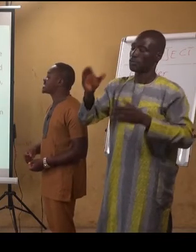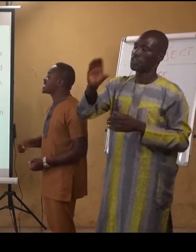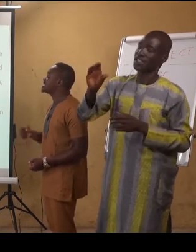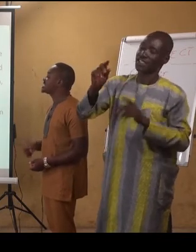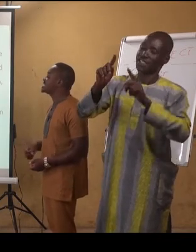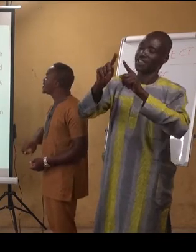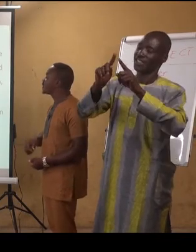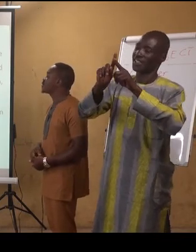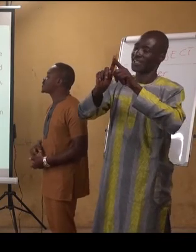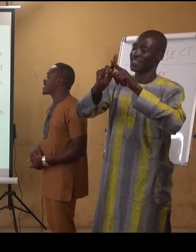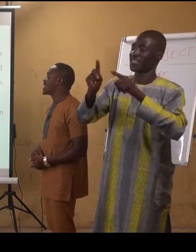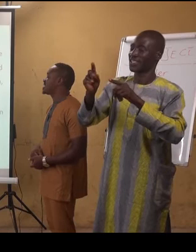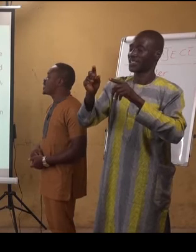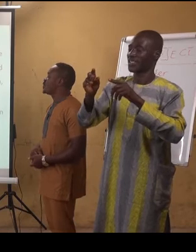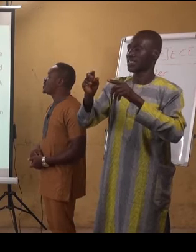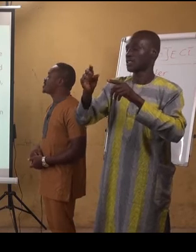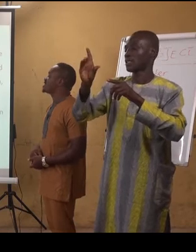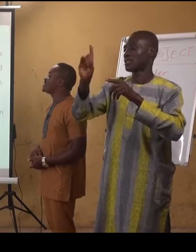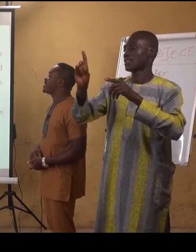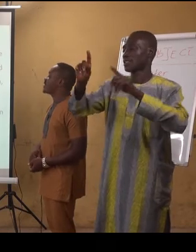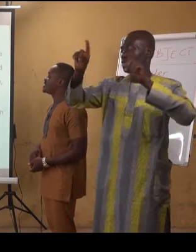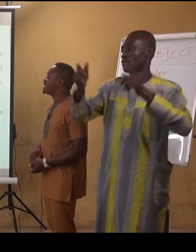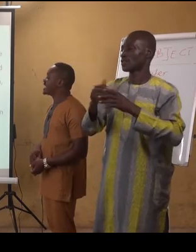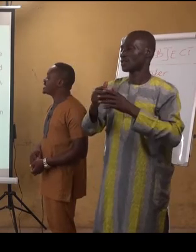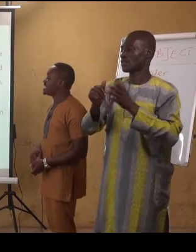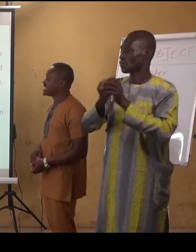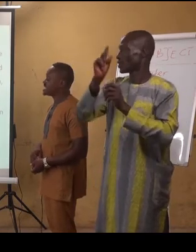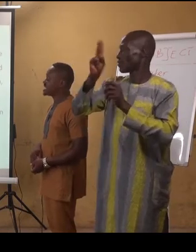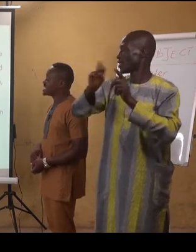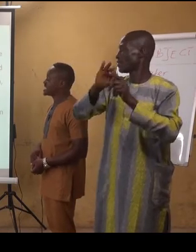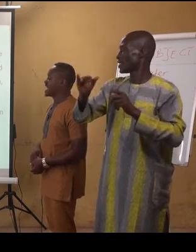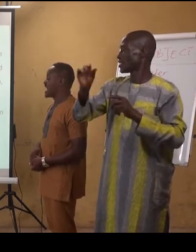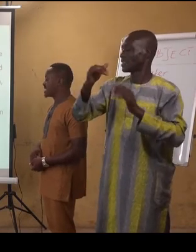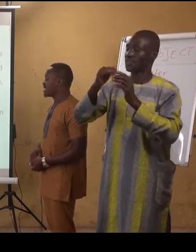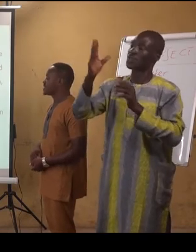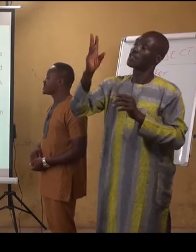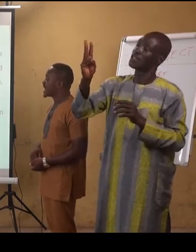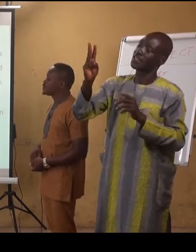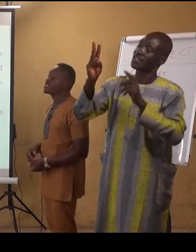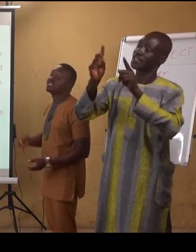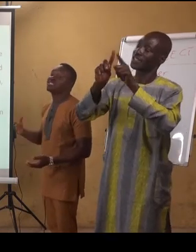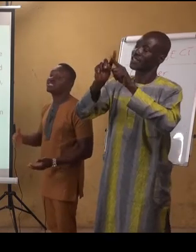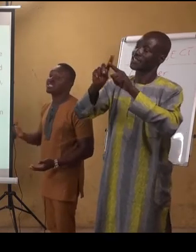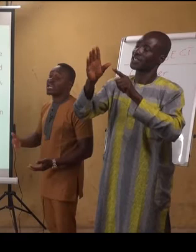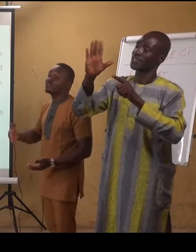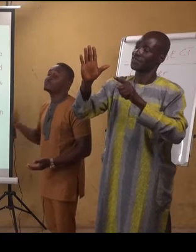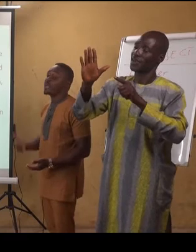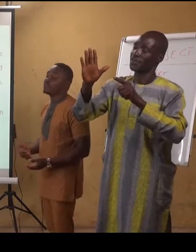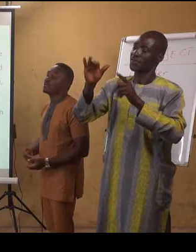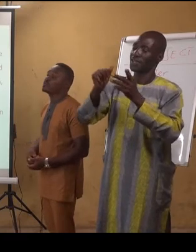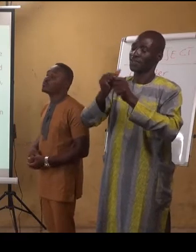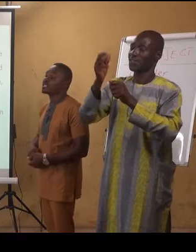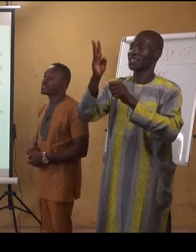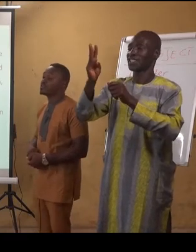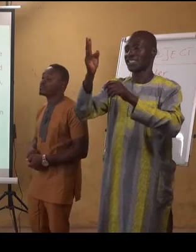c asterisk d close bracket, which is the value of c and d is 6 asterisk 5, which is 6 times